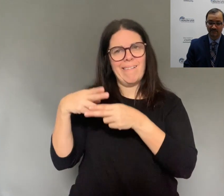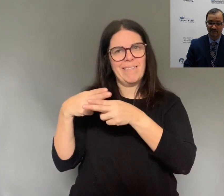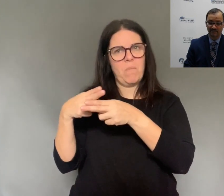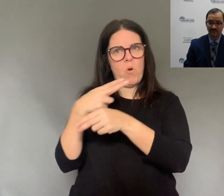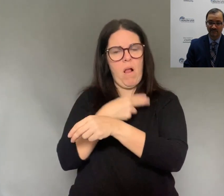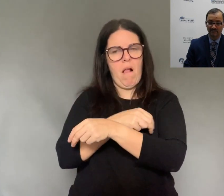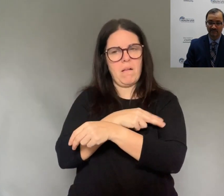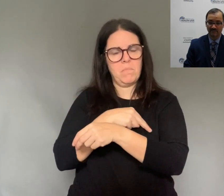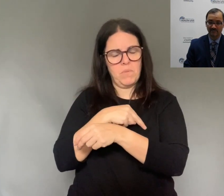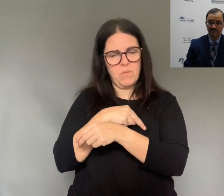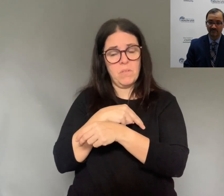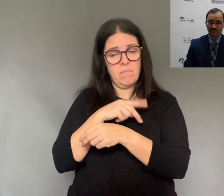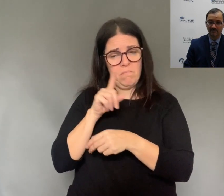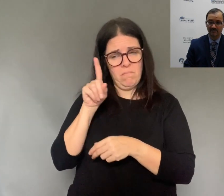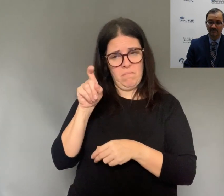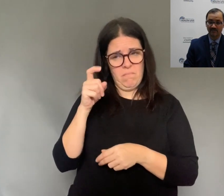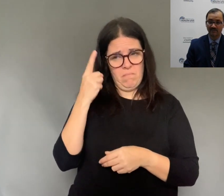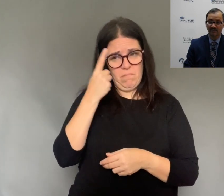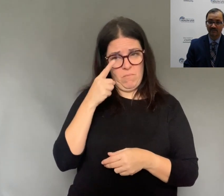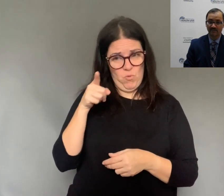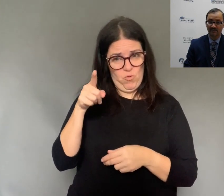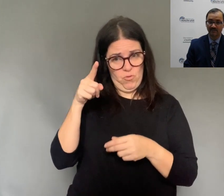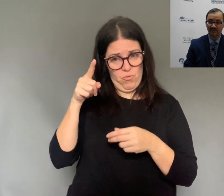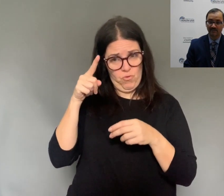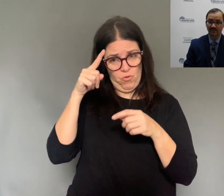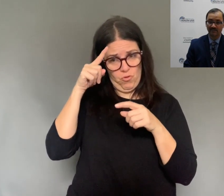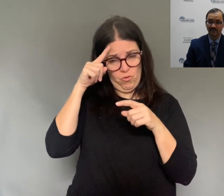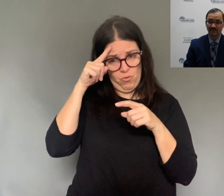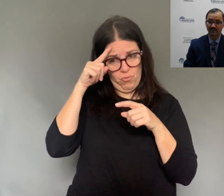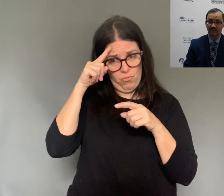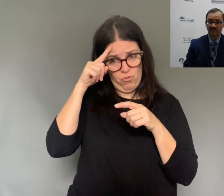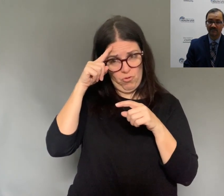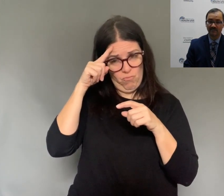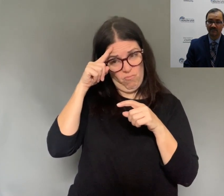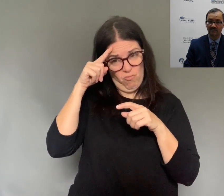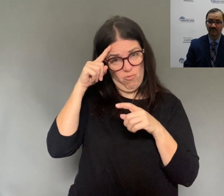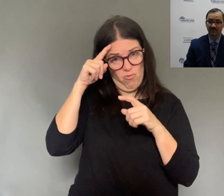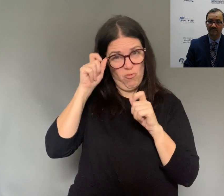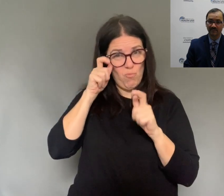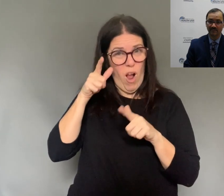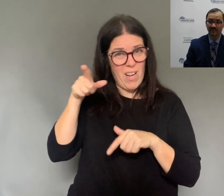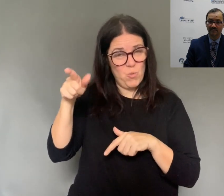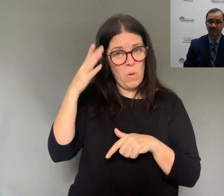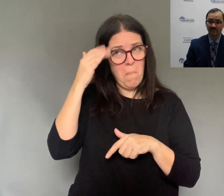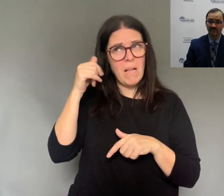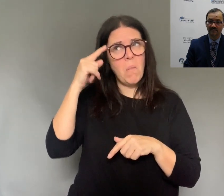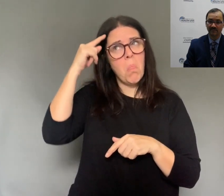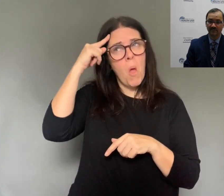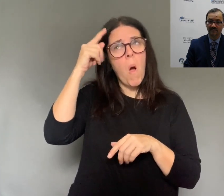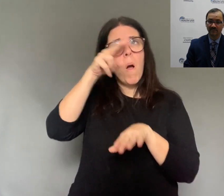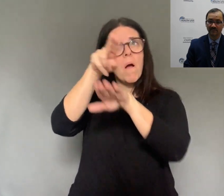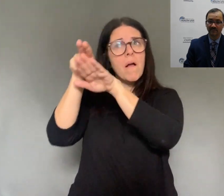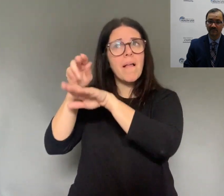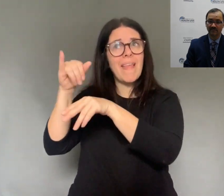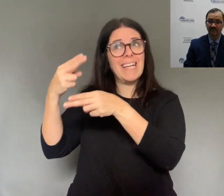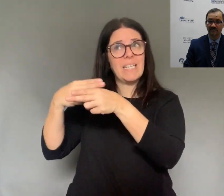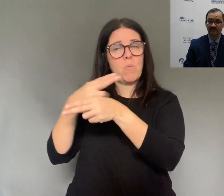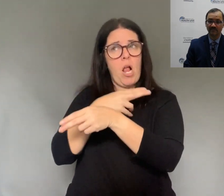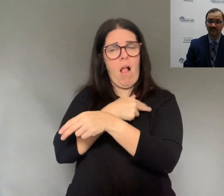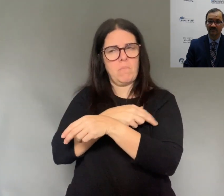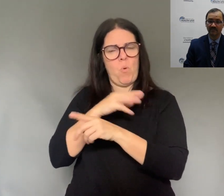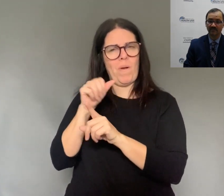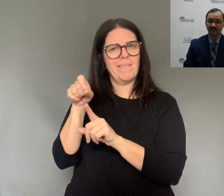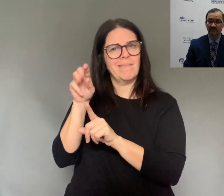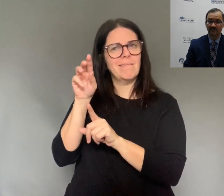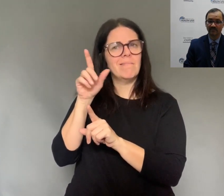We have it confirmed that about a quarter of the cases that resulted in deaths were from the field hospital. Are you surprised that that number is so high there,